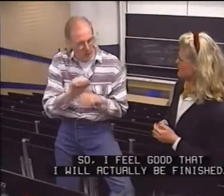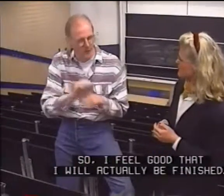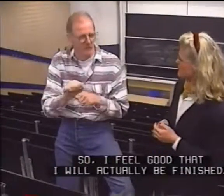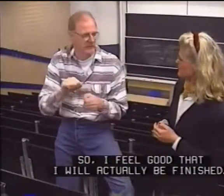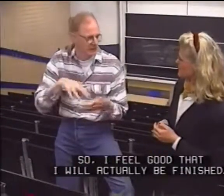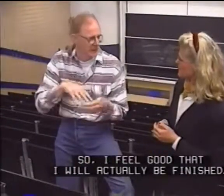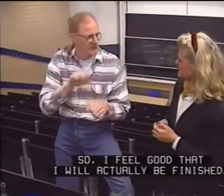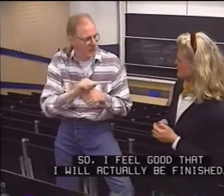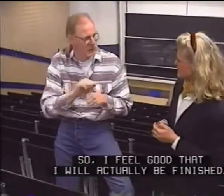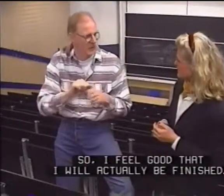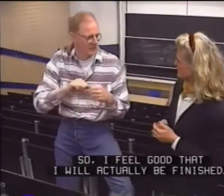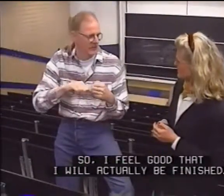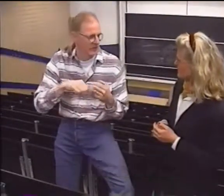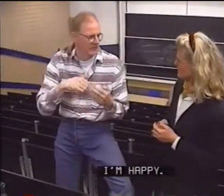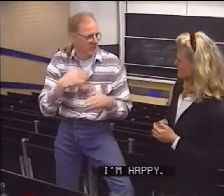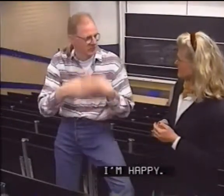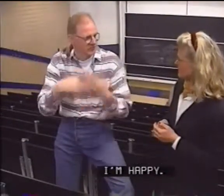actually be finished. I'm happy.